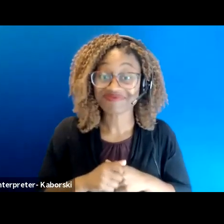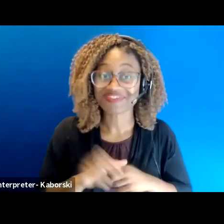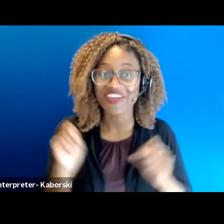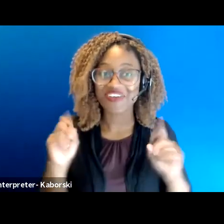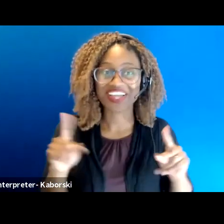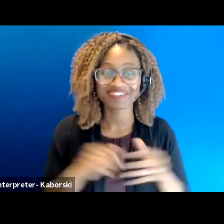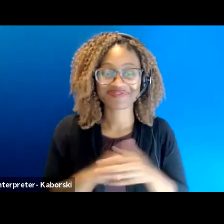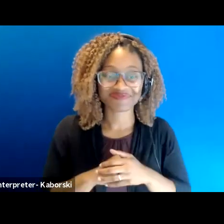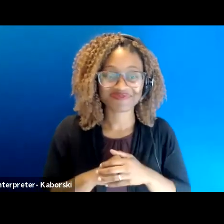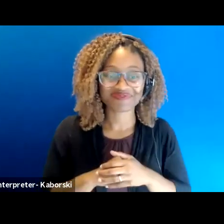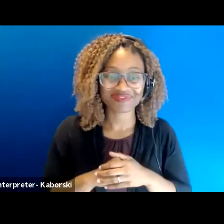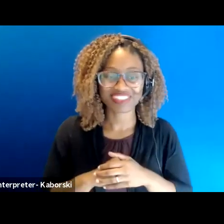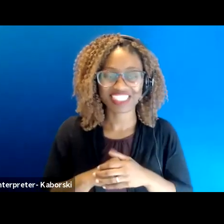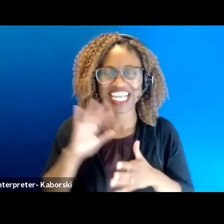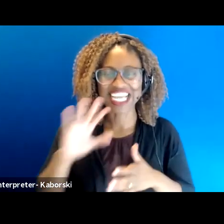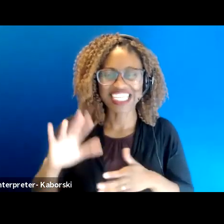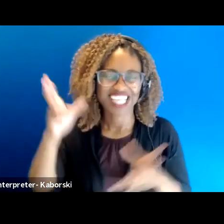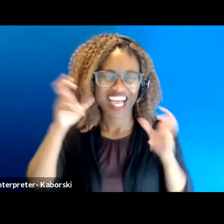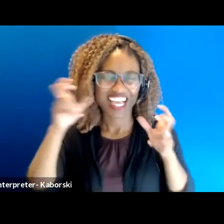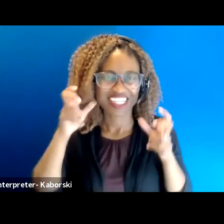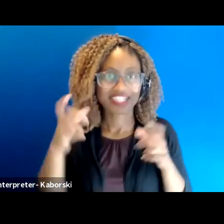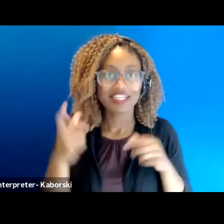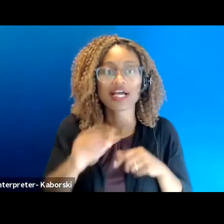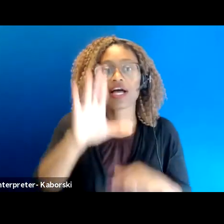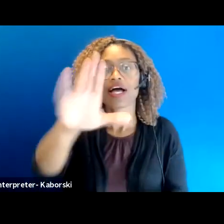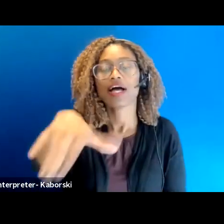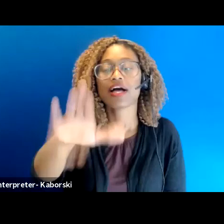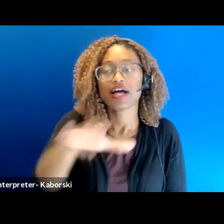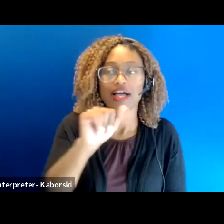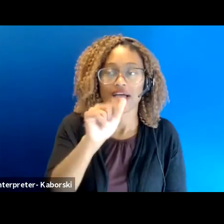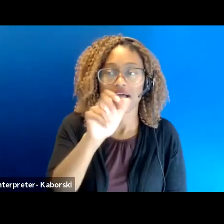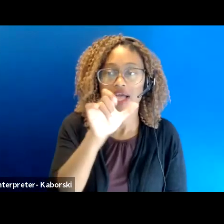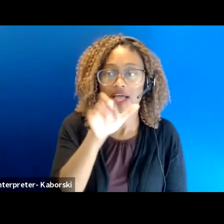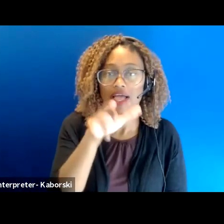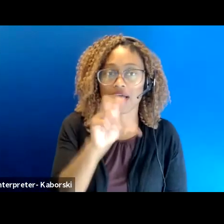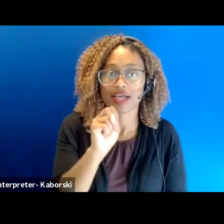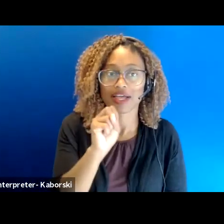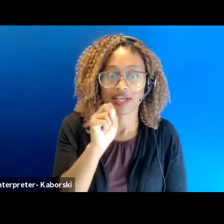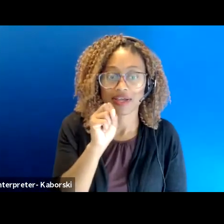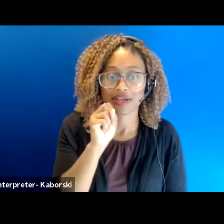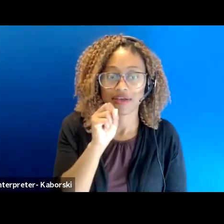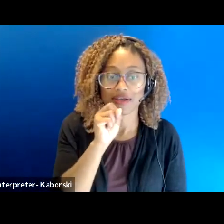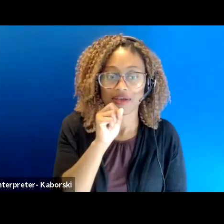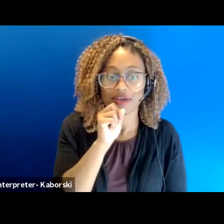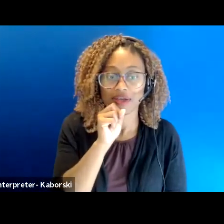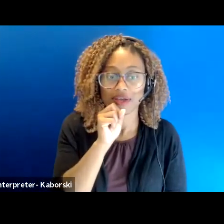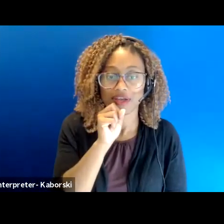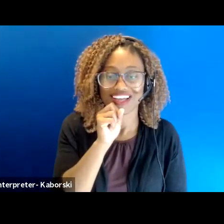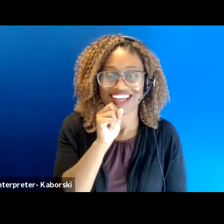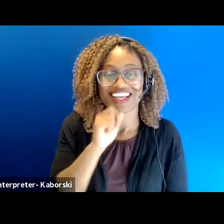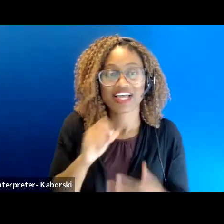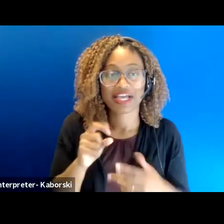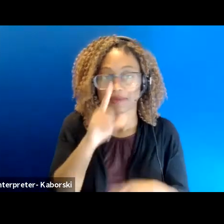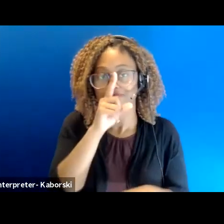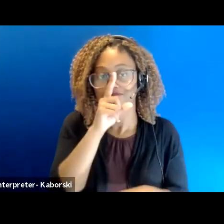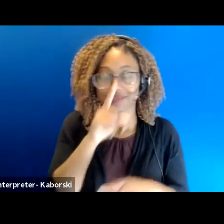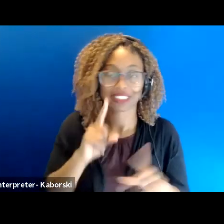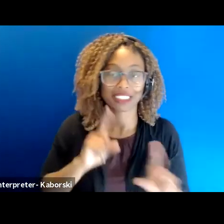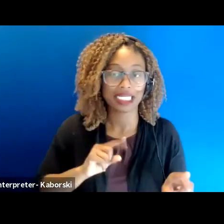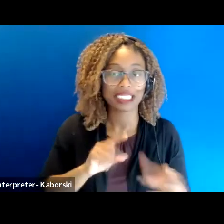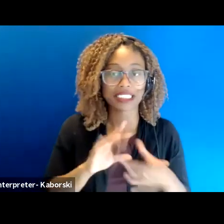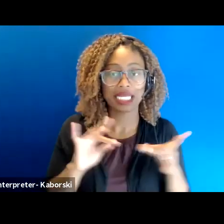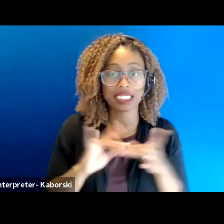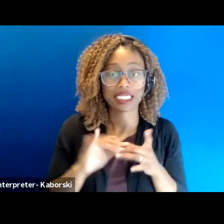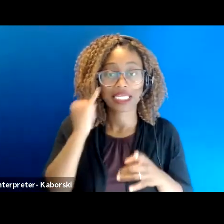Okay, so Hey, the first one comes from an anonymous attendee. It says, if